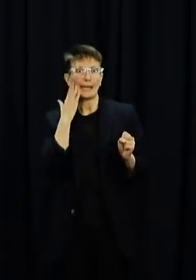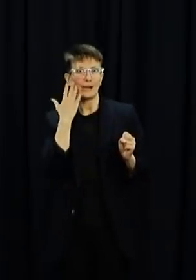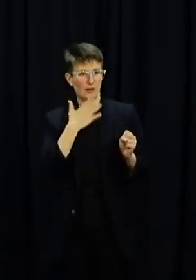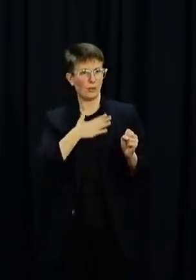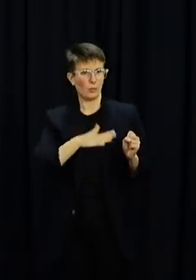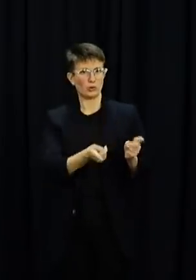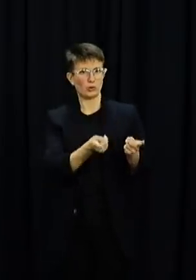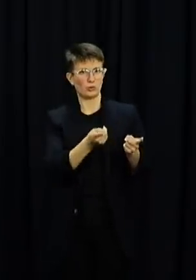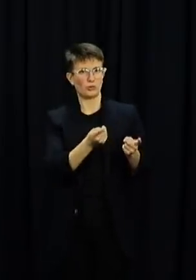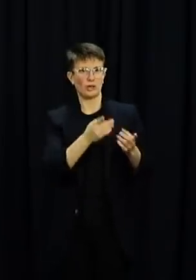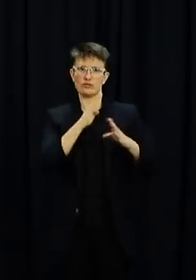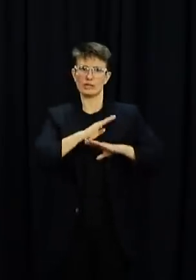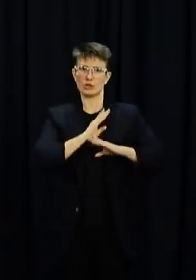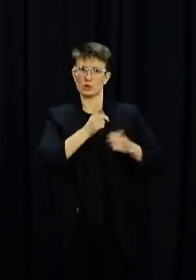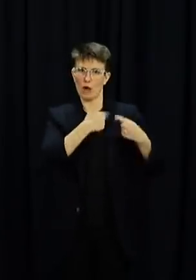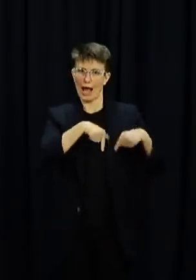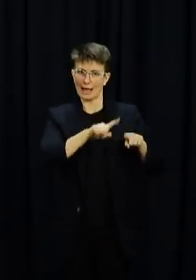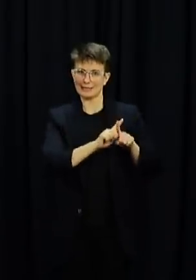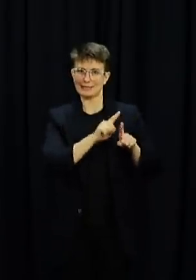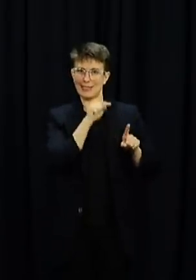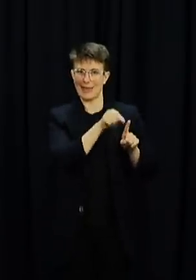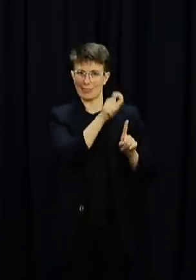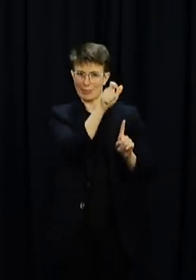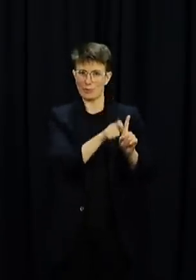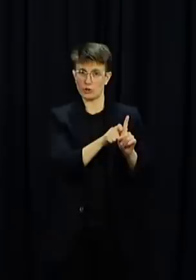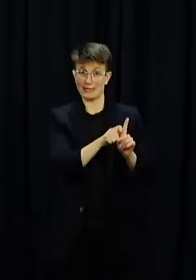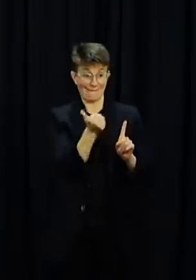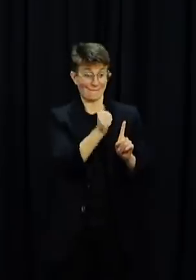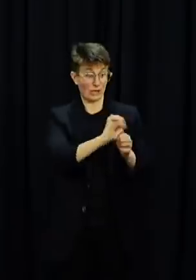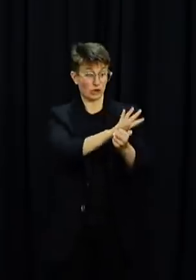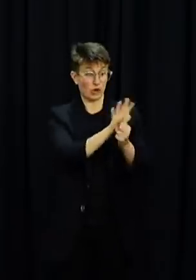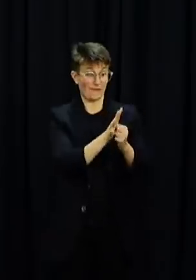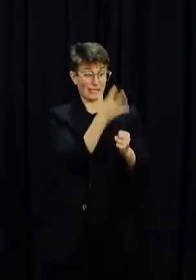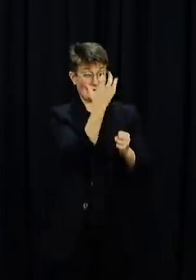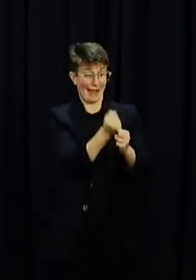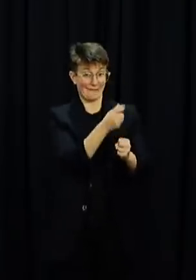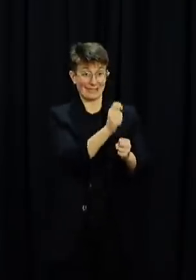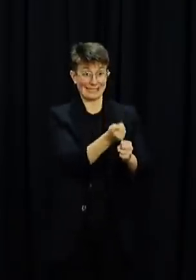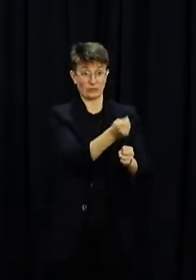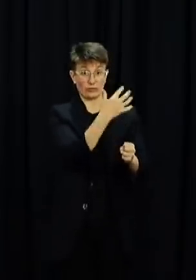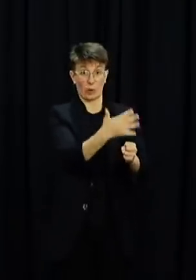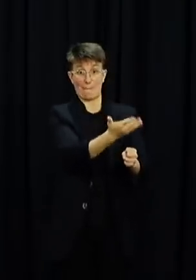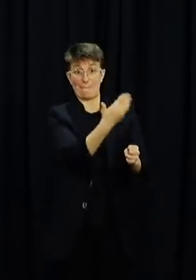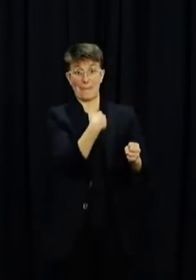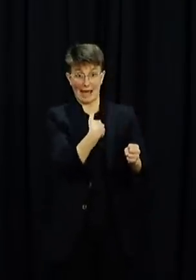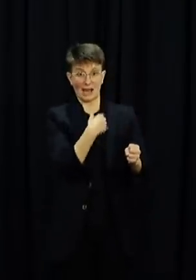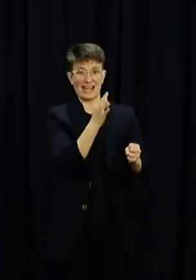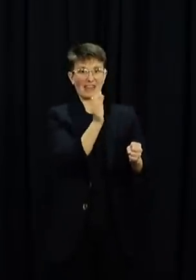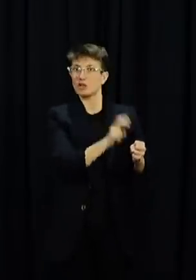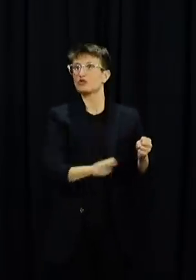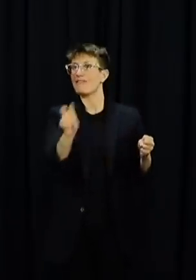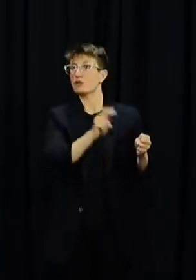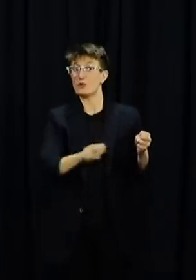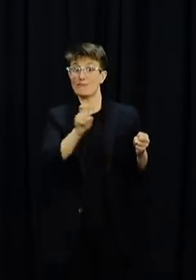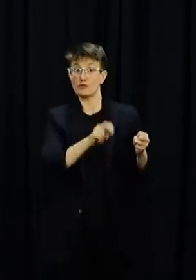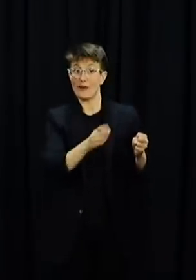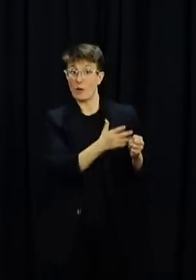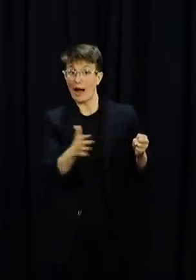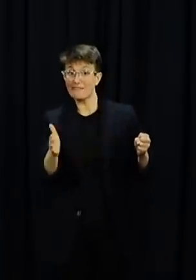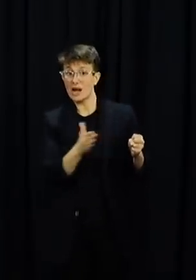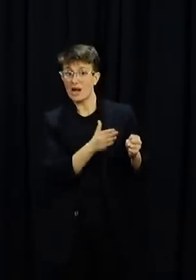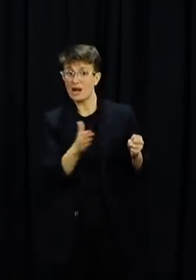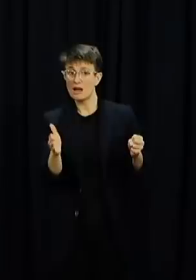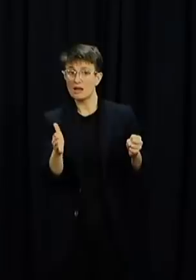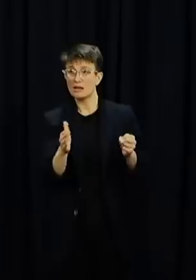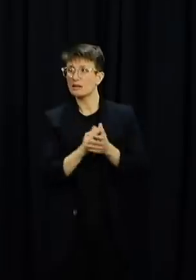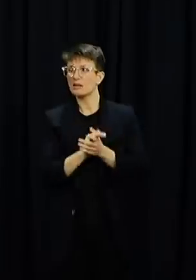no travel that took place or potential community transmission that took place? I'm wondering why it took so long for us to find out. To find out